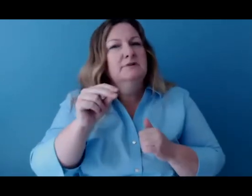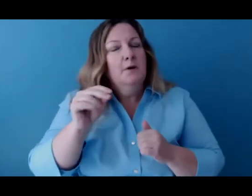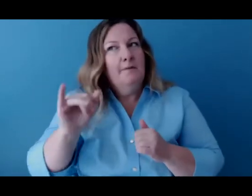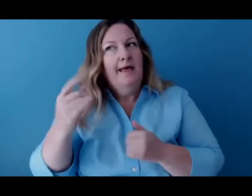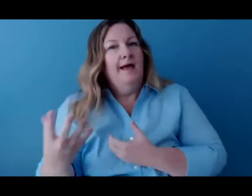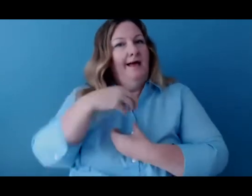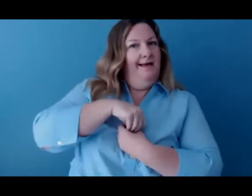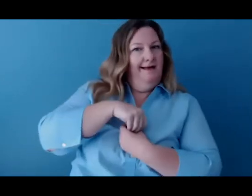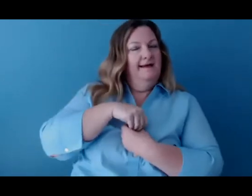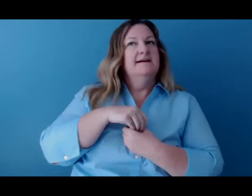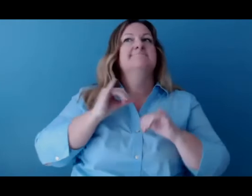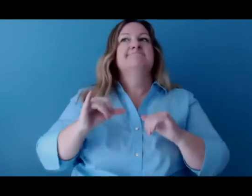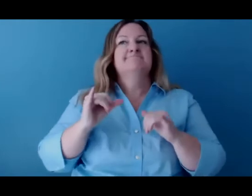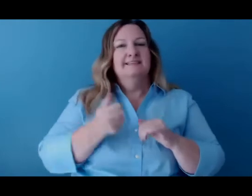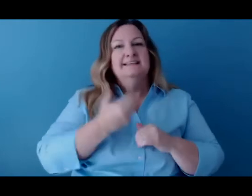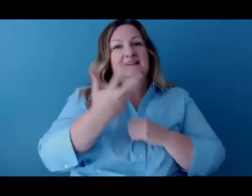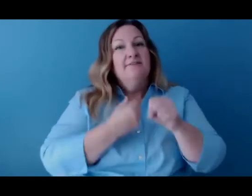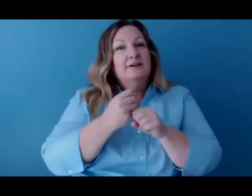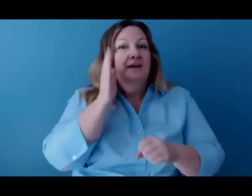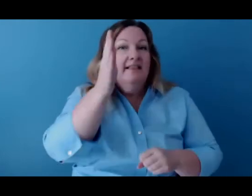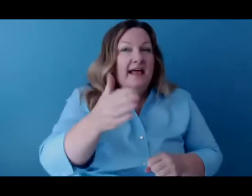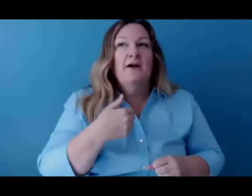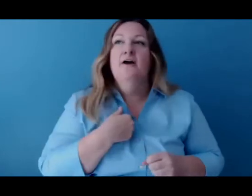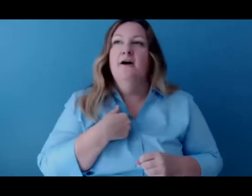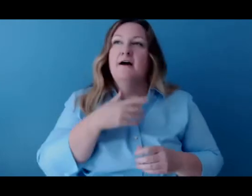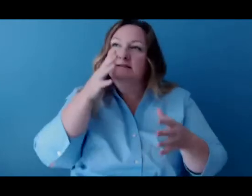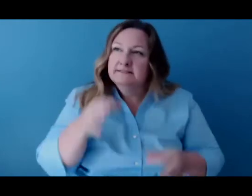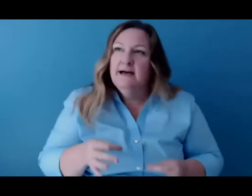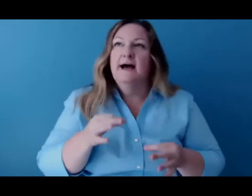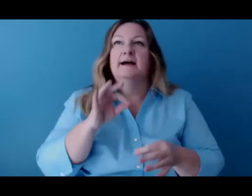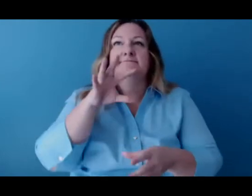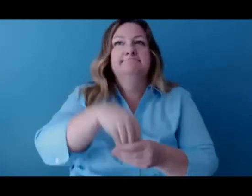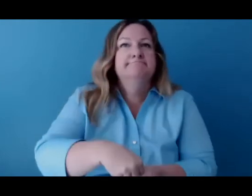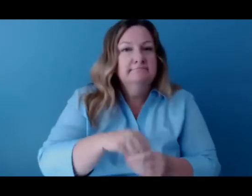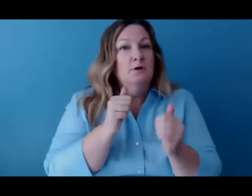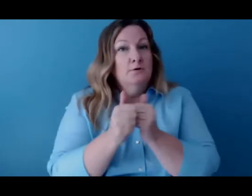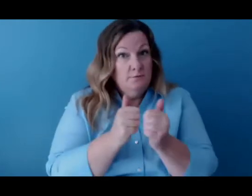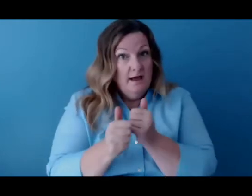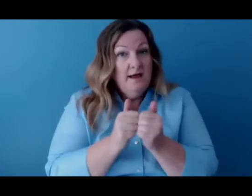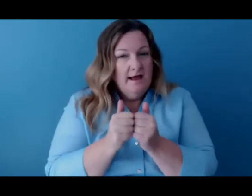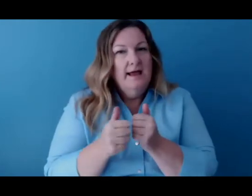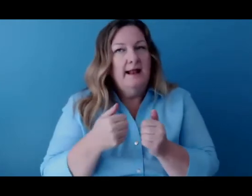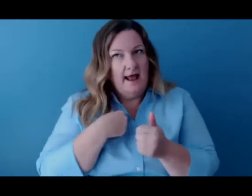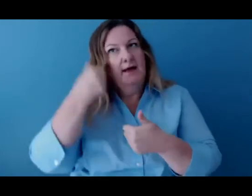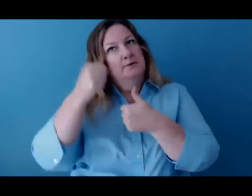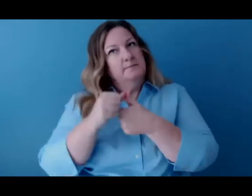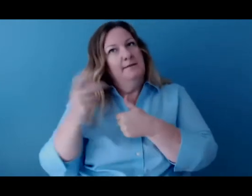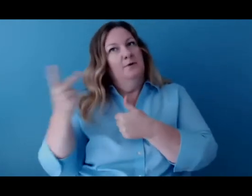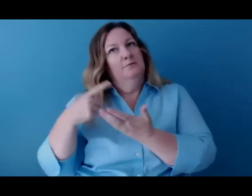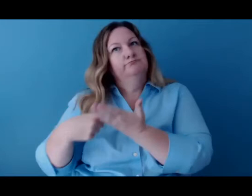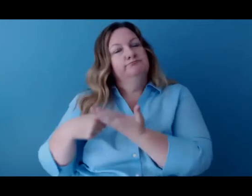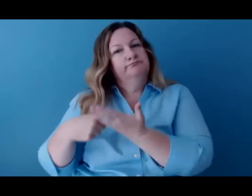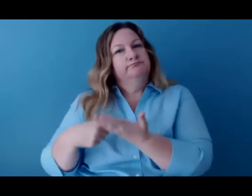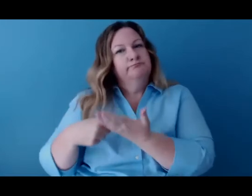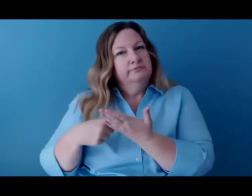later, when this became an option for me, I recalled that moment that I shared with him and thought, you know what? Yeah,